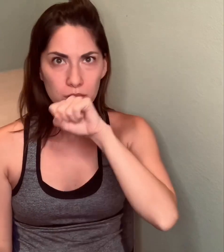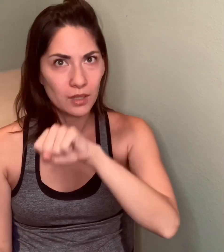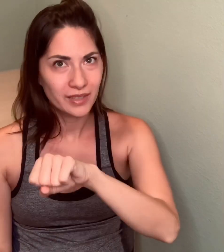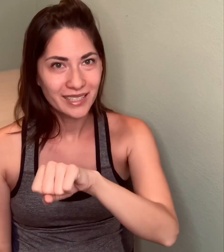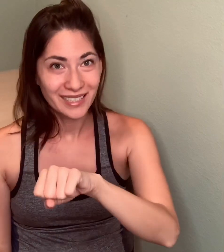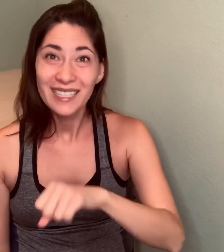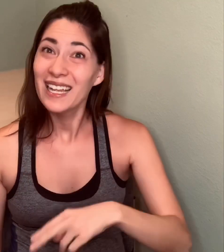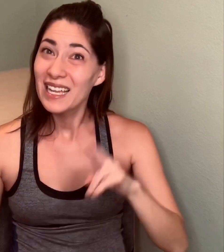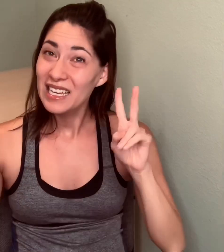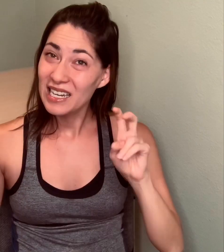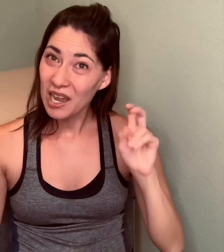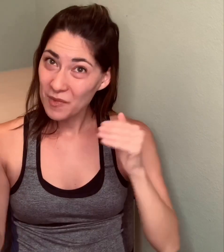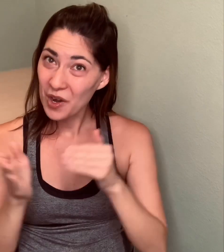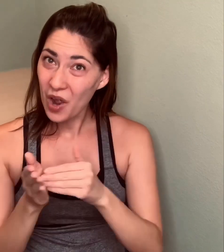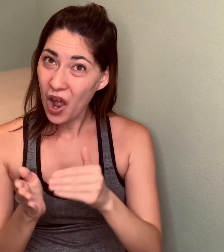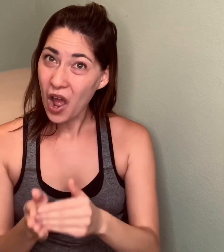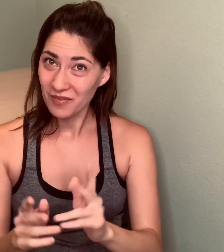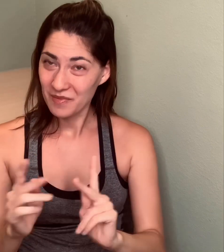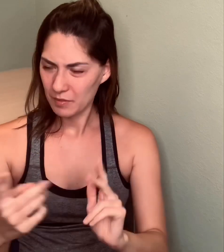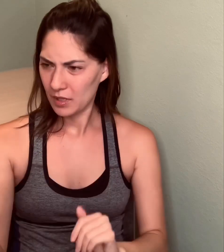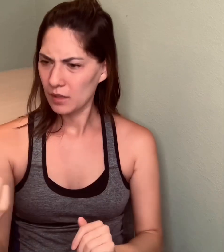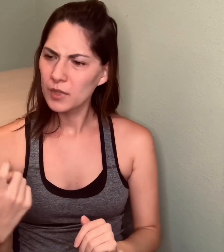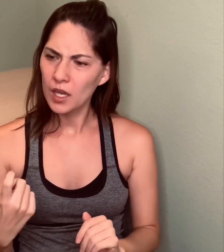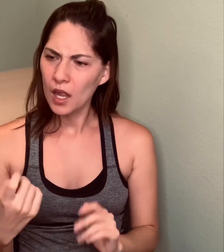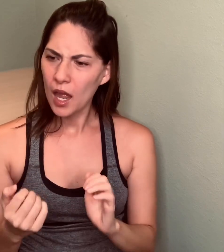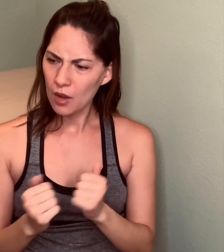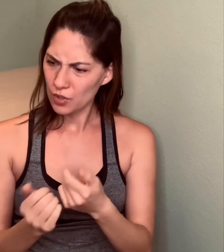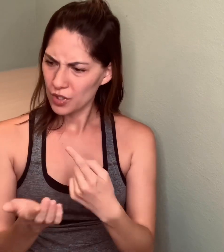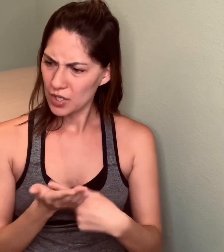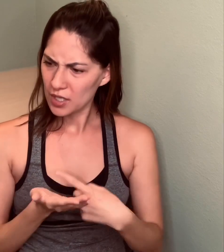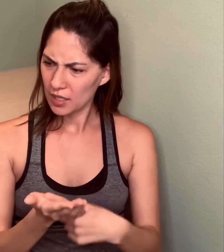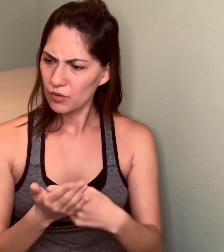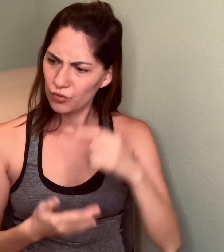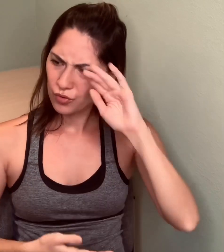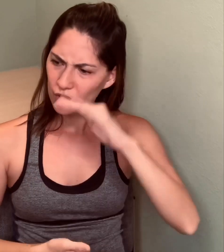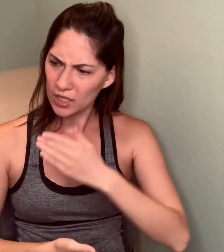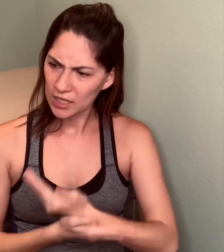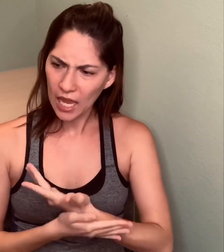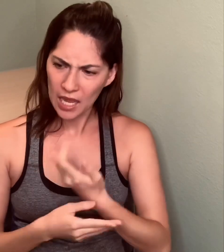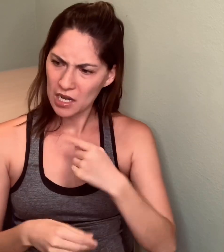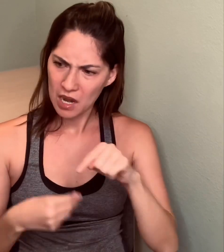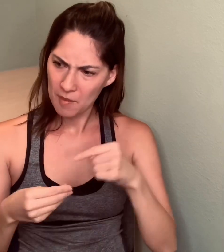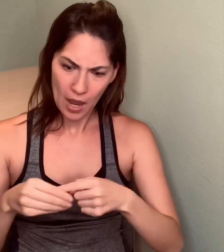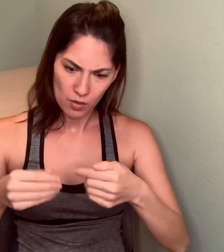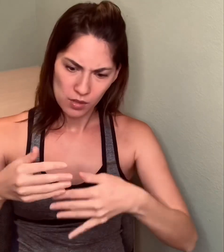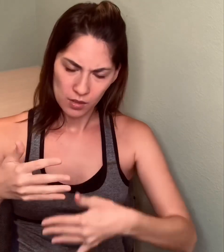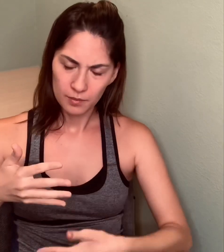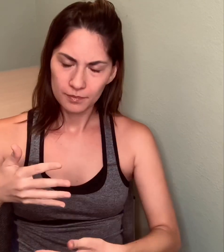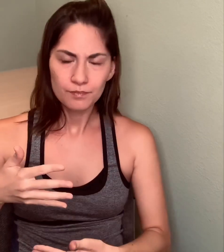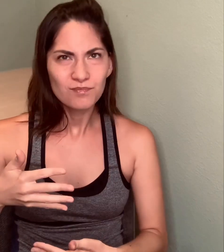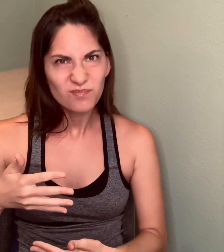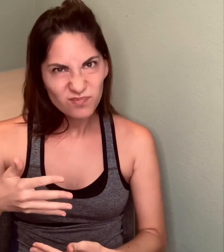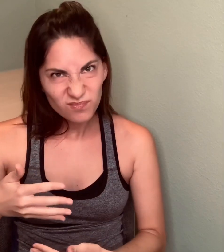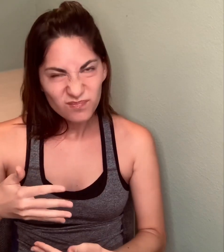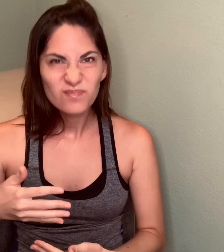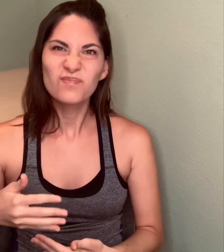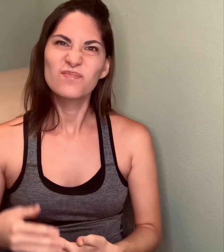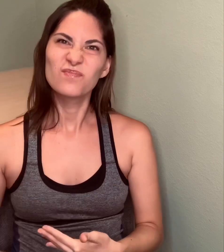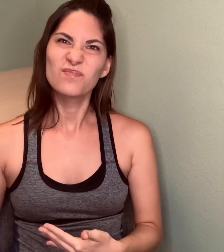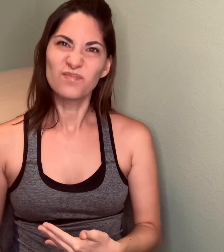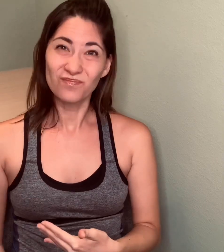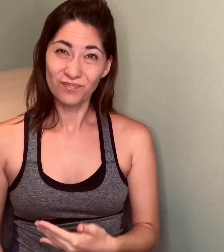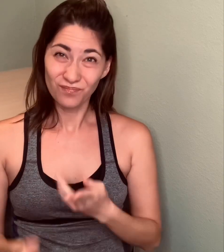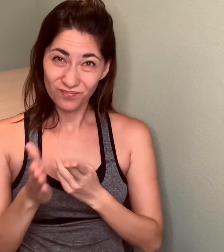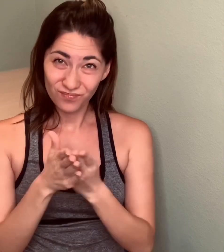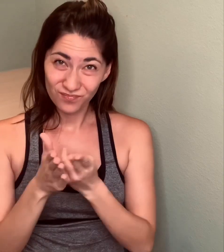my upbringing that I get asked a lot, is how are you going to talk to your son about these things? And personally,